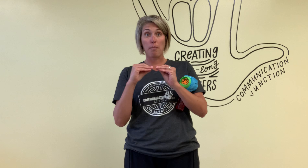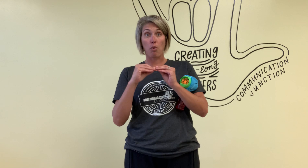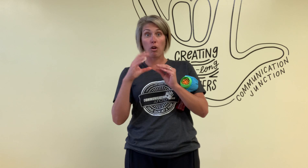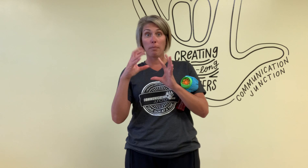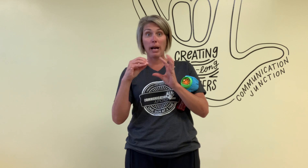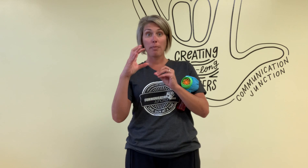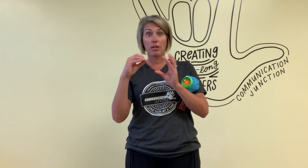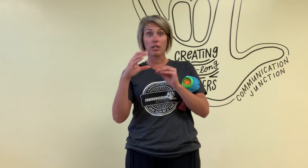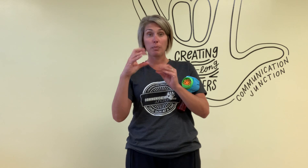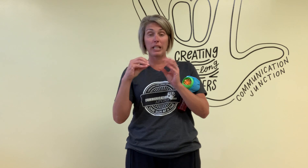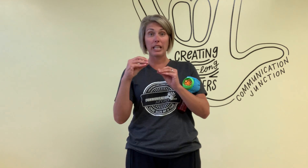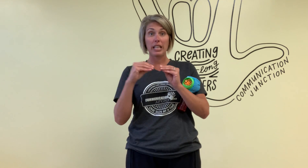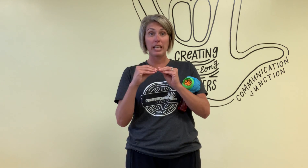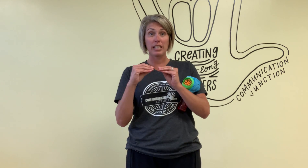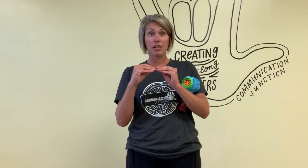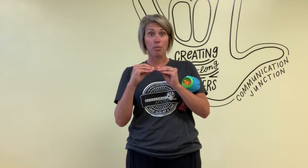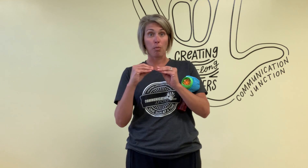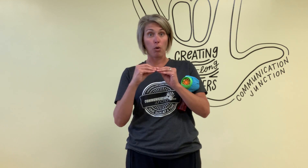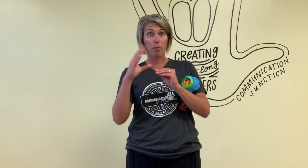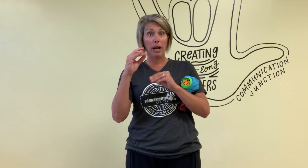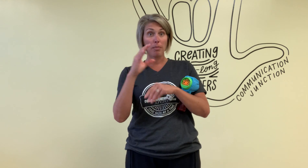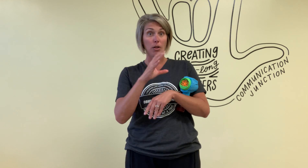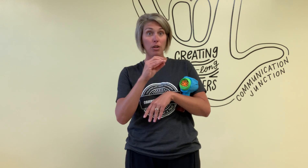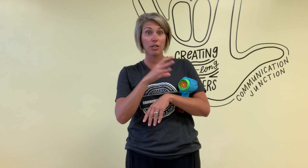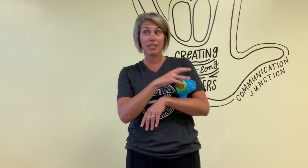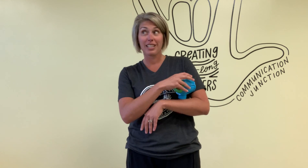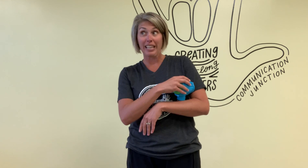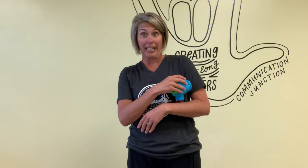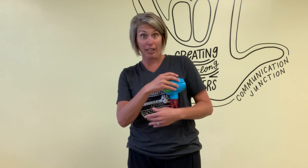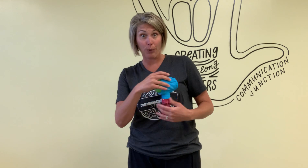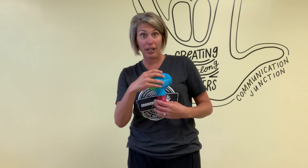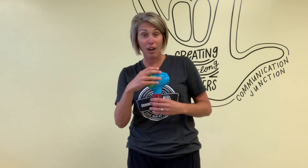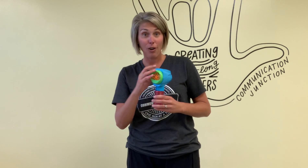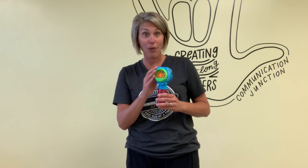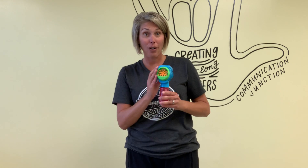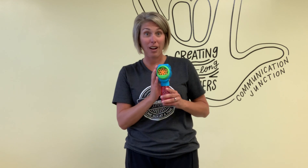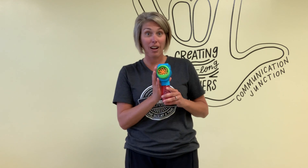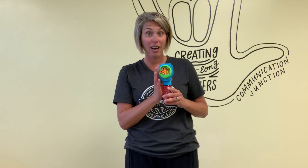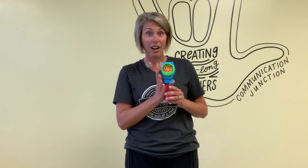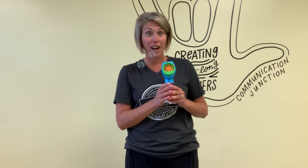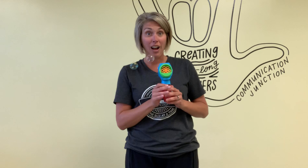more bubbles, please. More bubbles. Here we go.